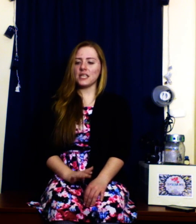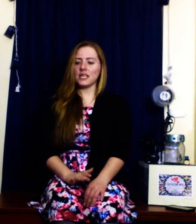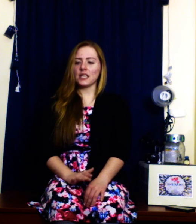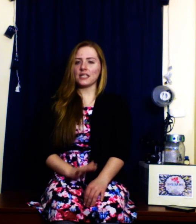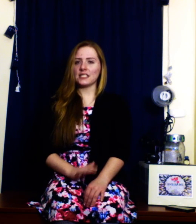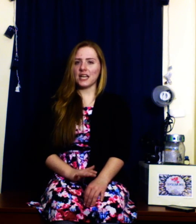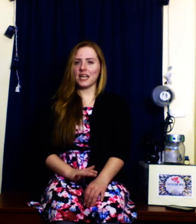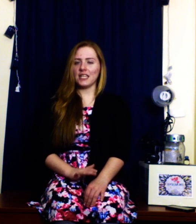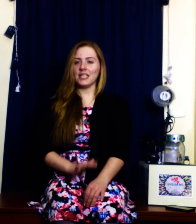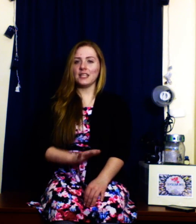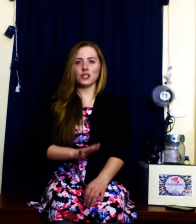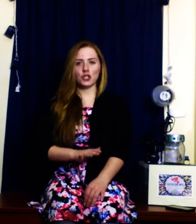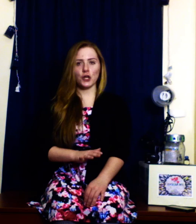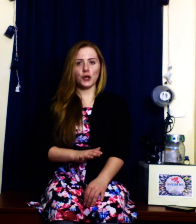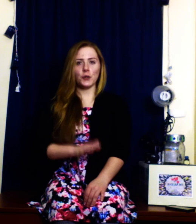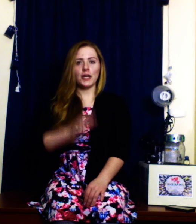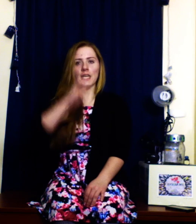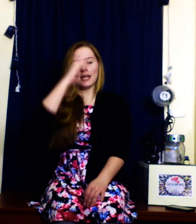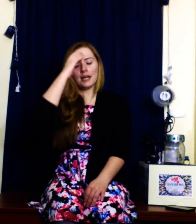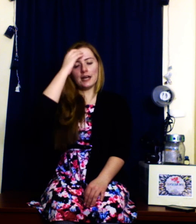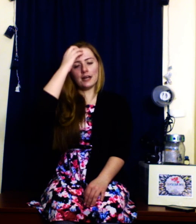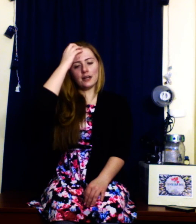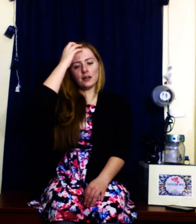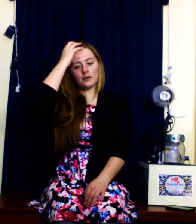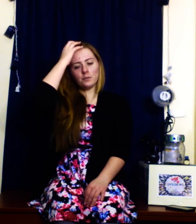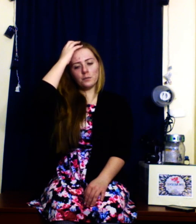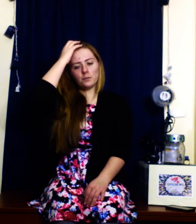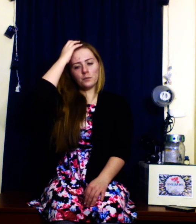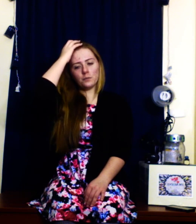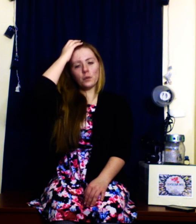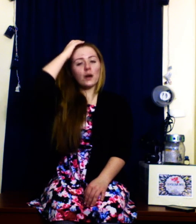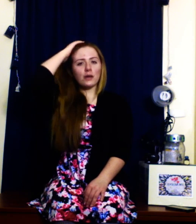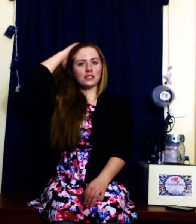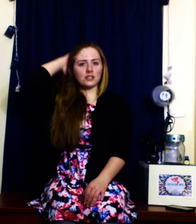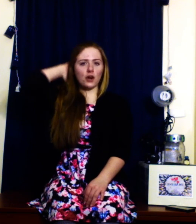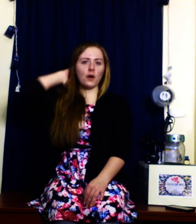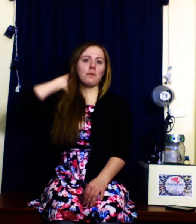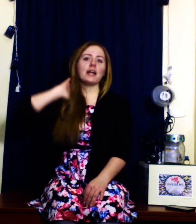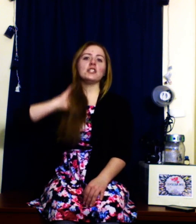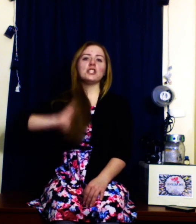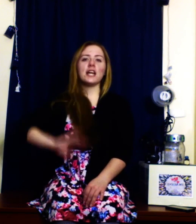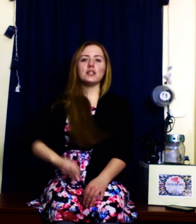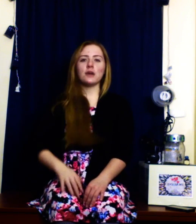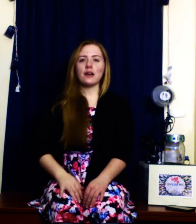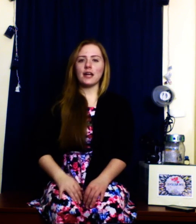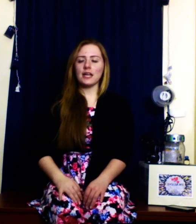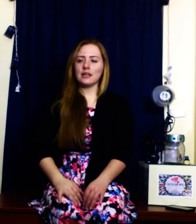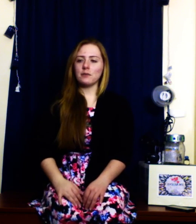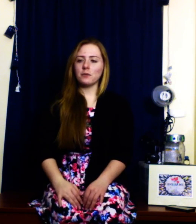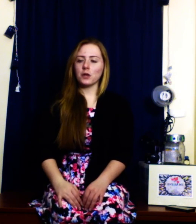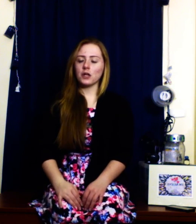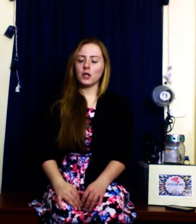that sign in the show when I went and saw it back in January before it